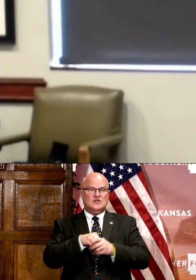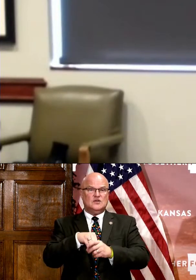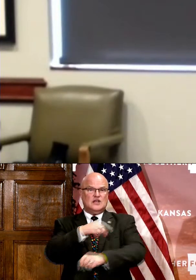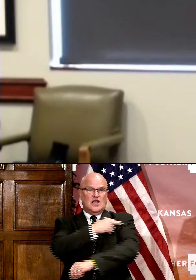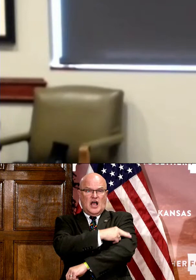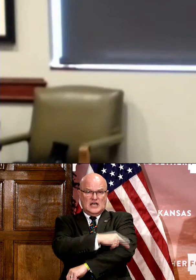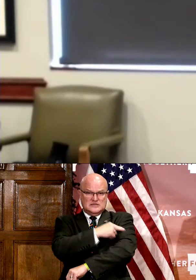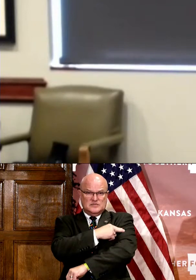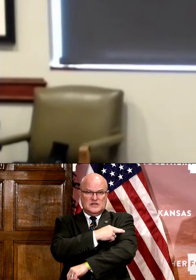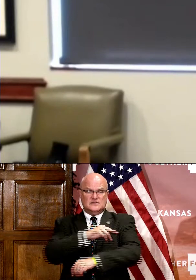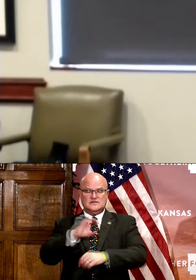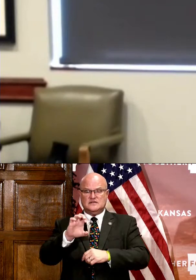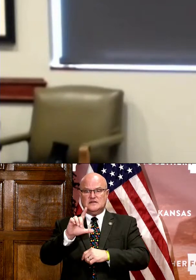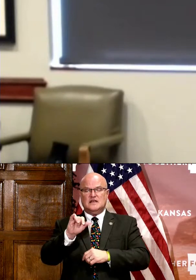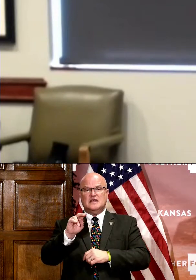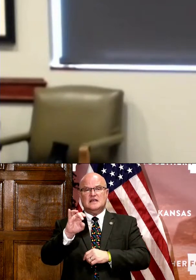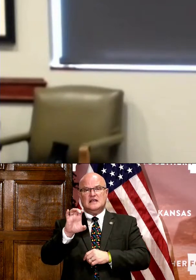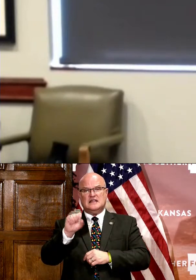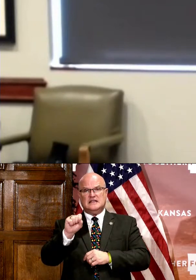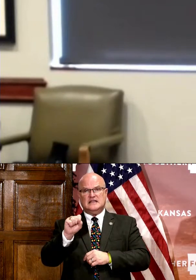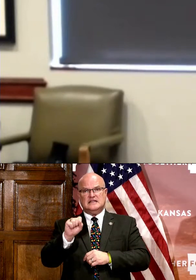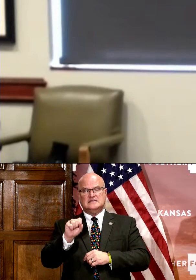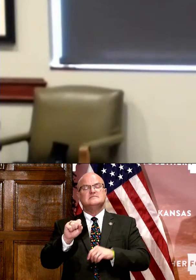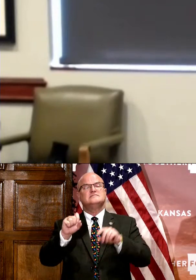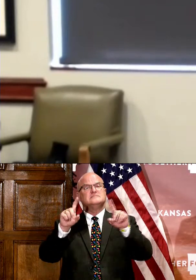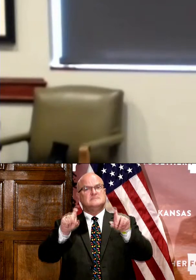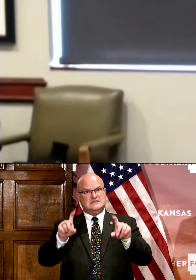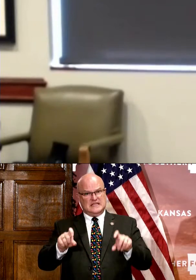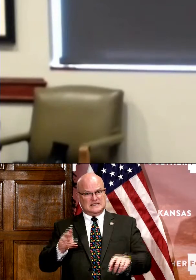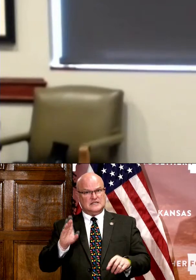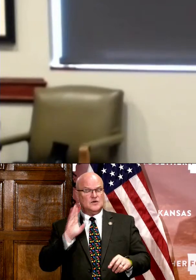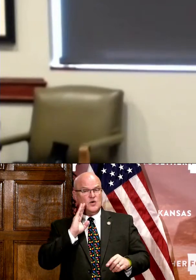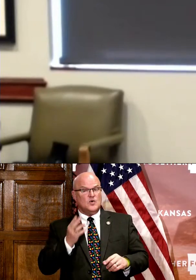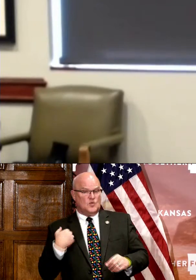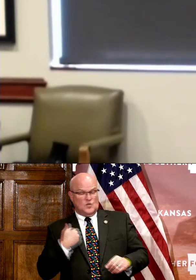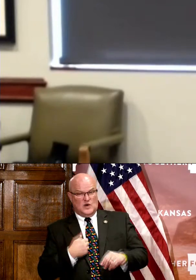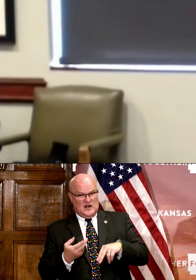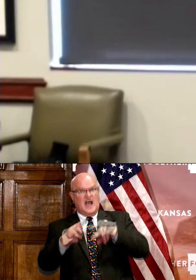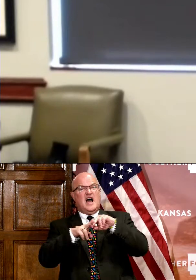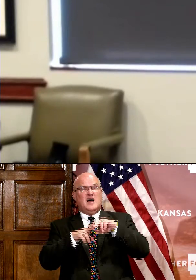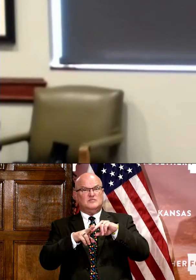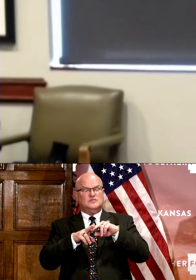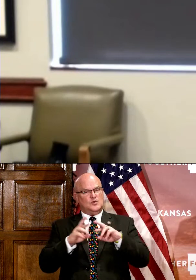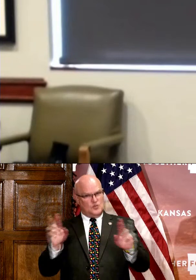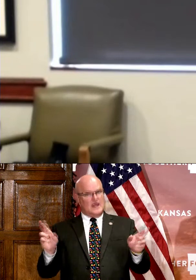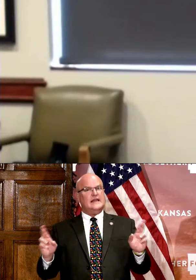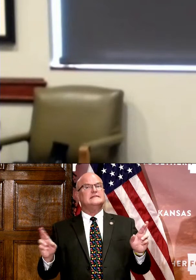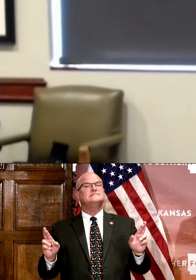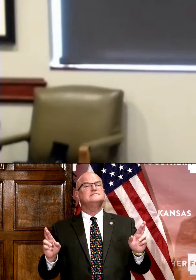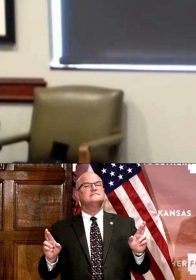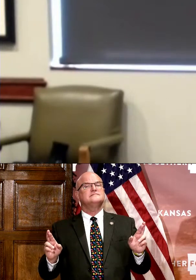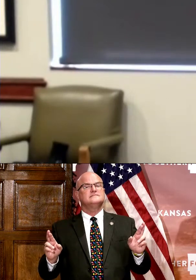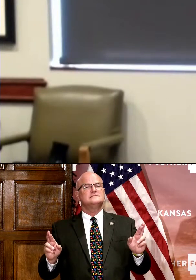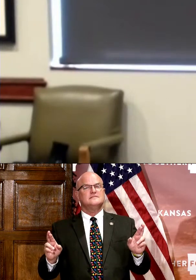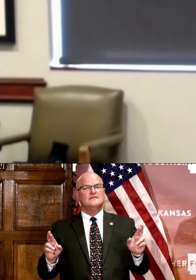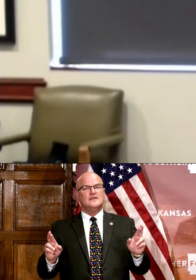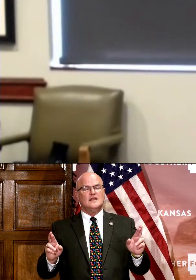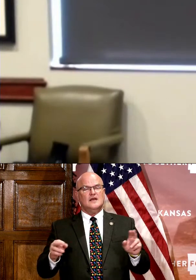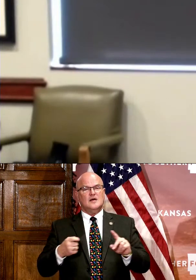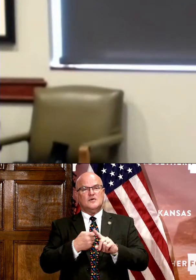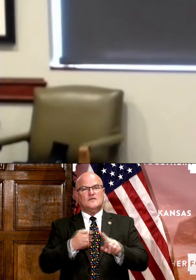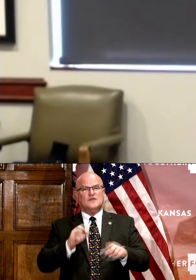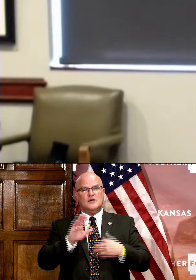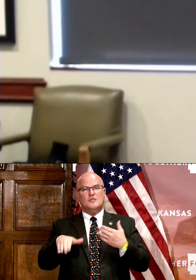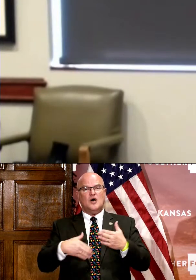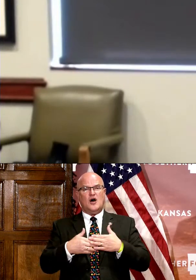and clinics, are going to be tested. We're up for that test, but on behalf of all